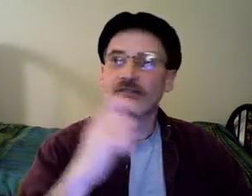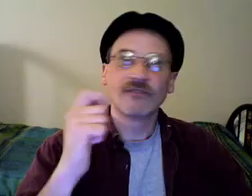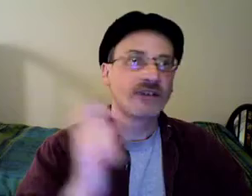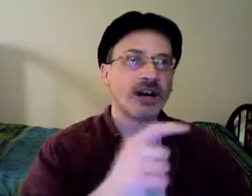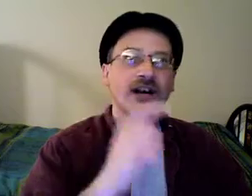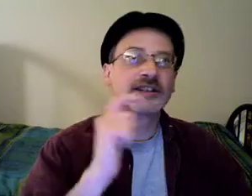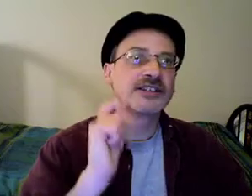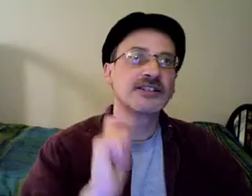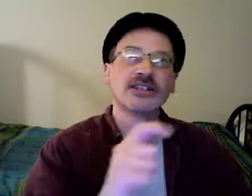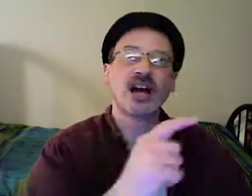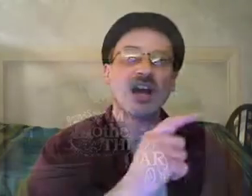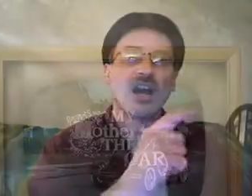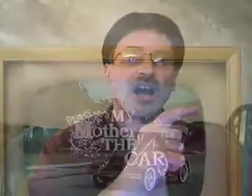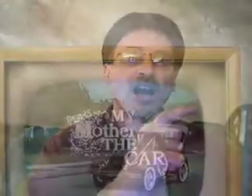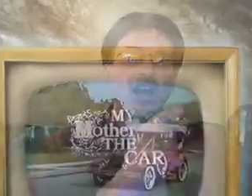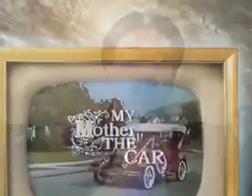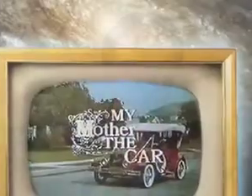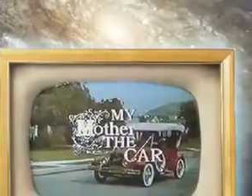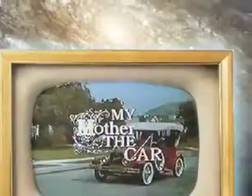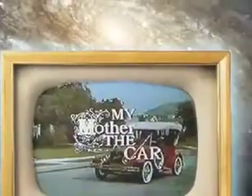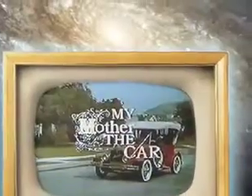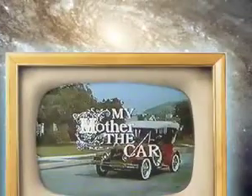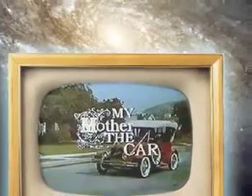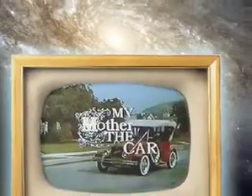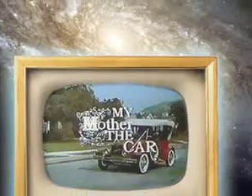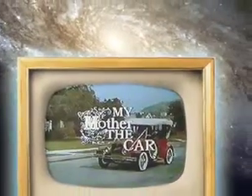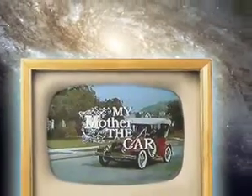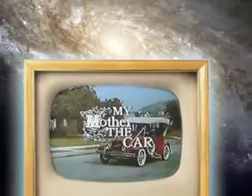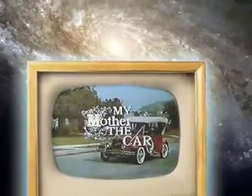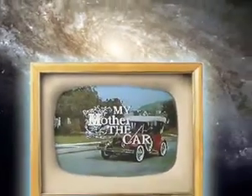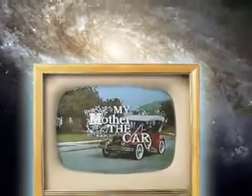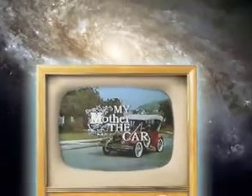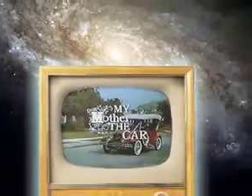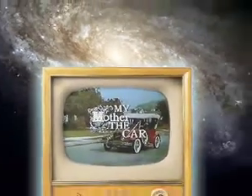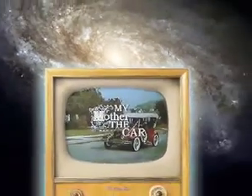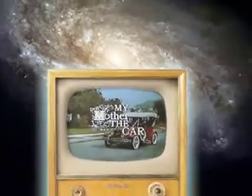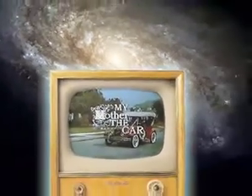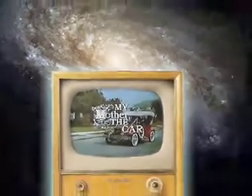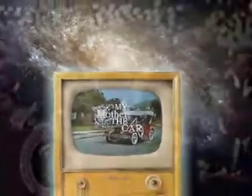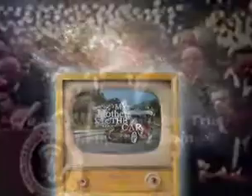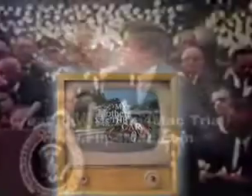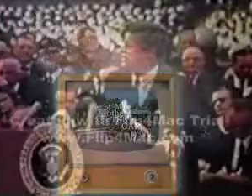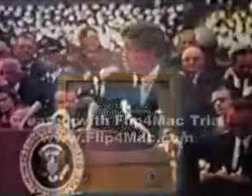the farthest star will watch my mother the car.